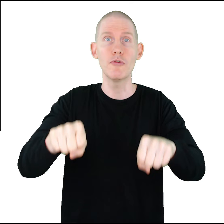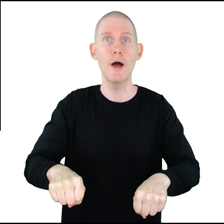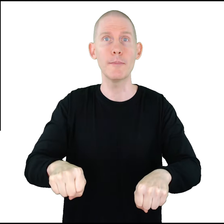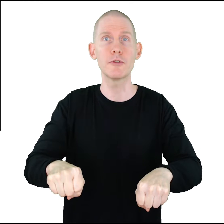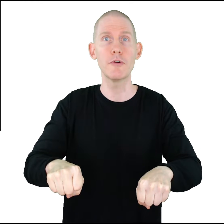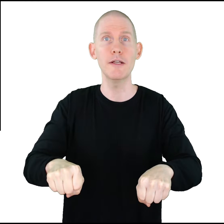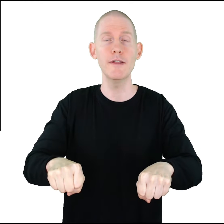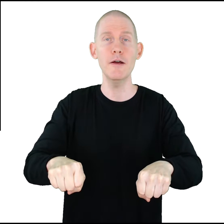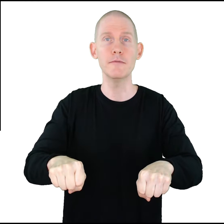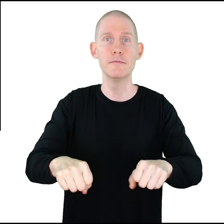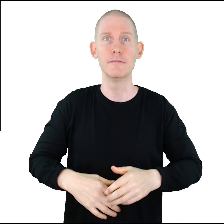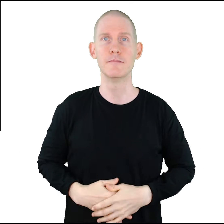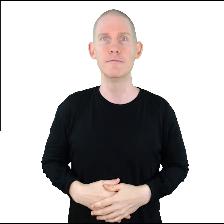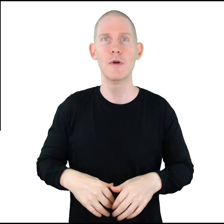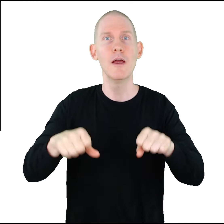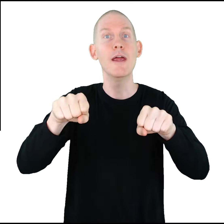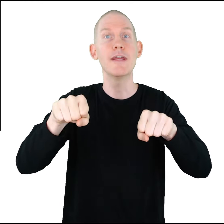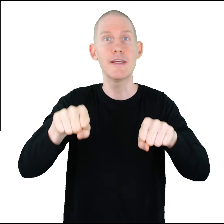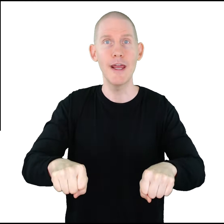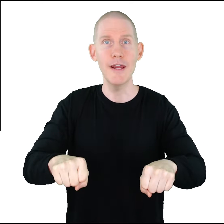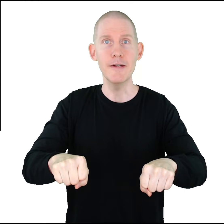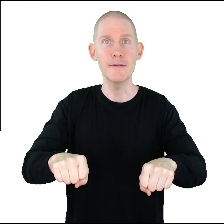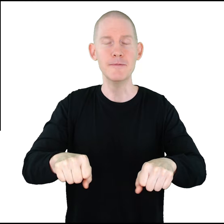drop straight down. Can.